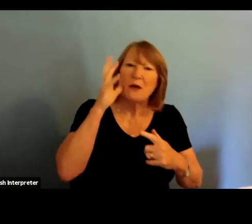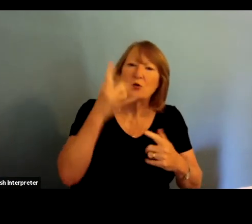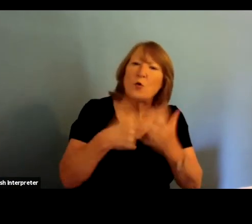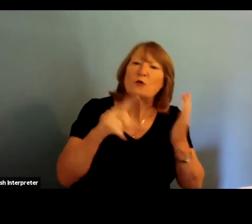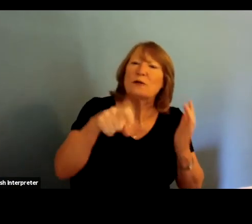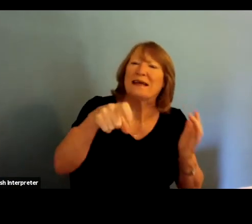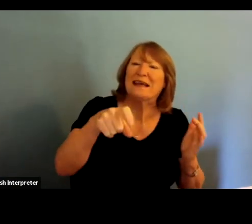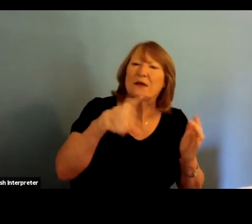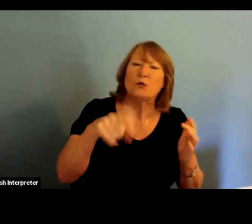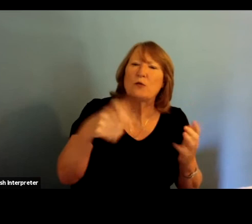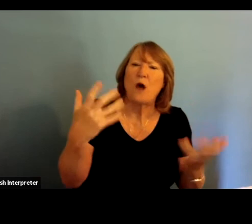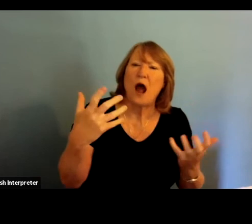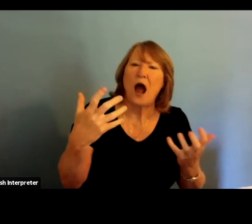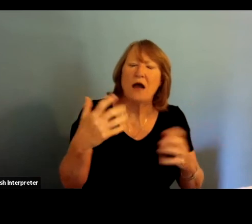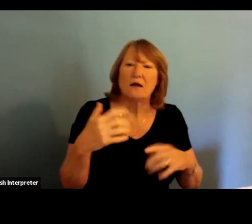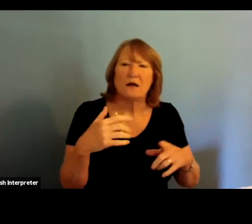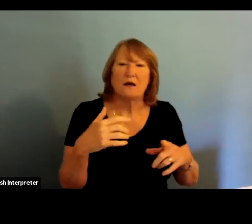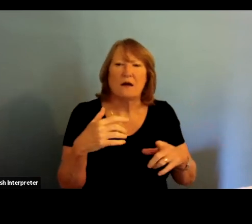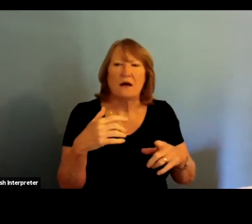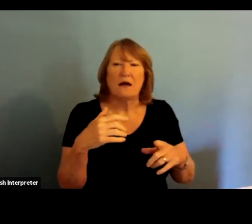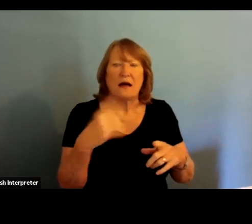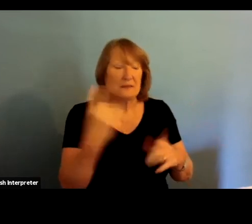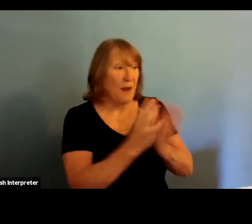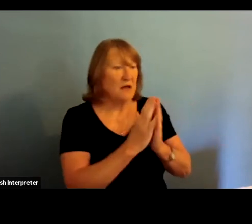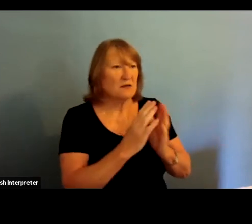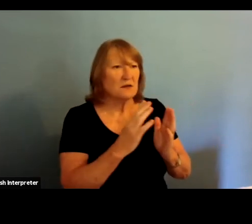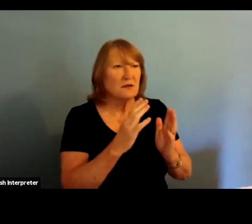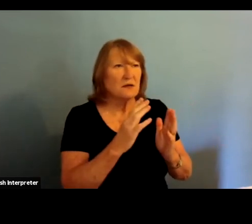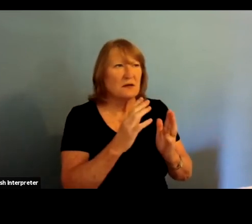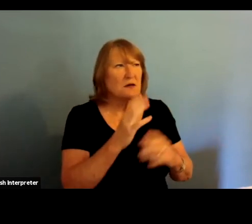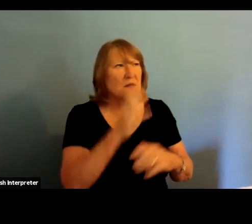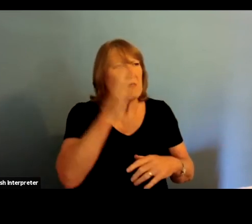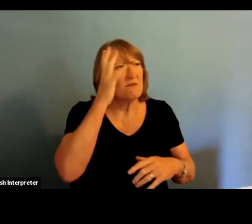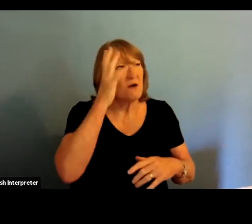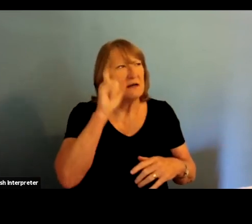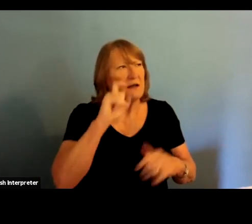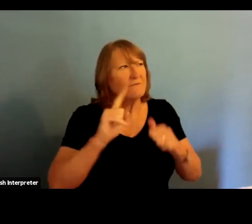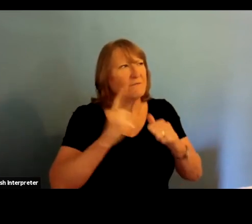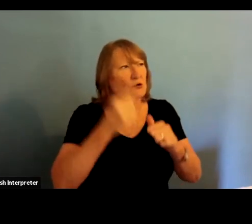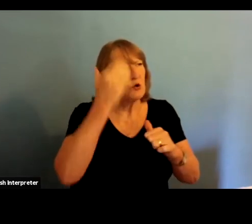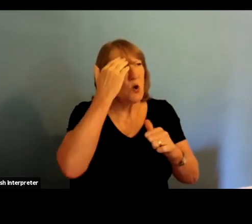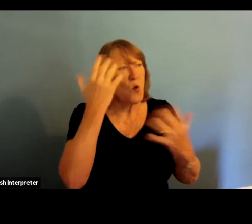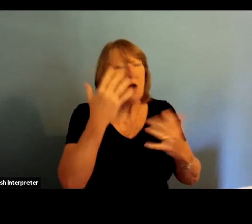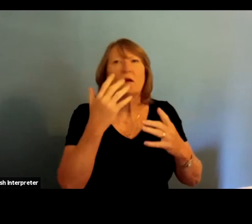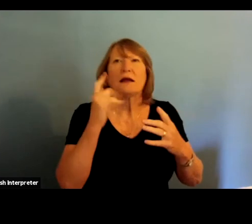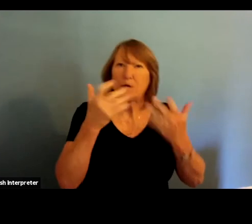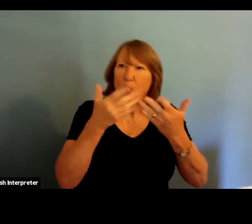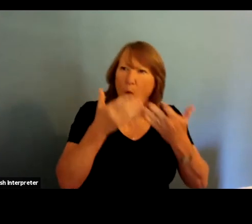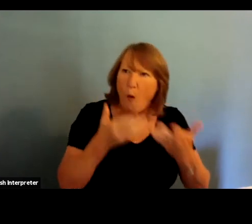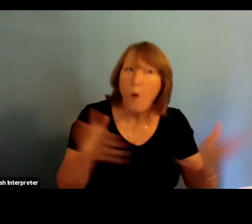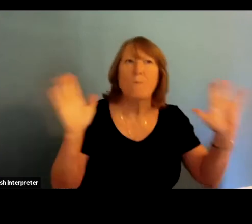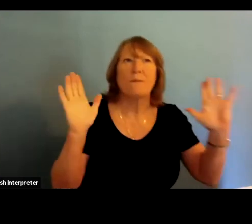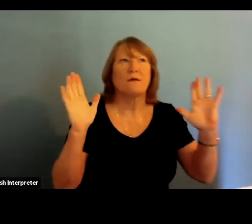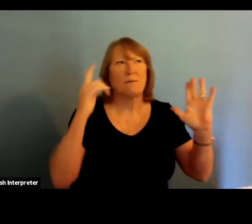the main thing they should know starting out is to be open, but open all across the journey,